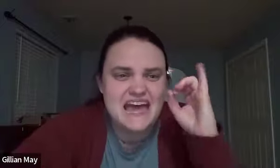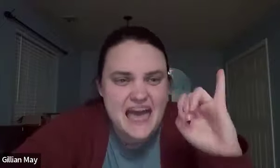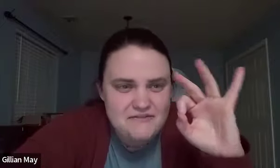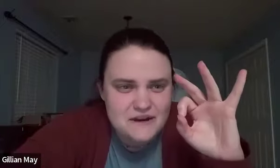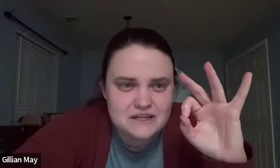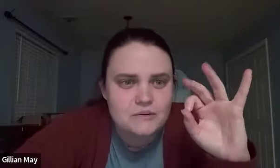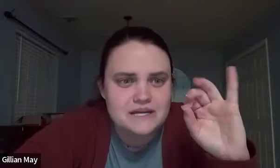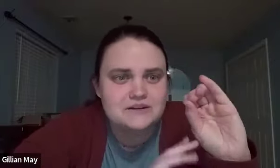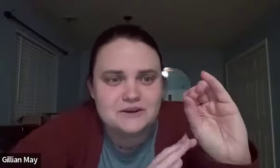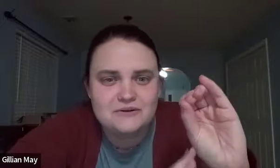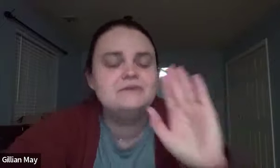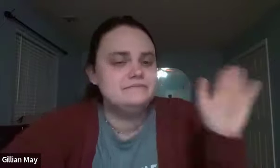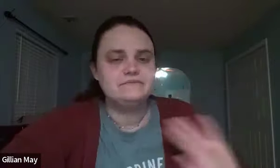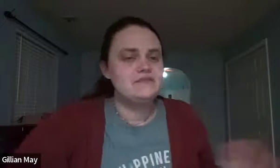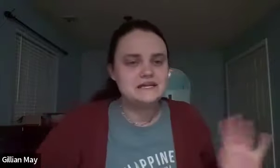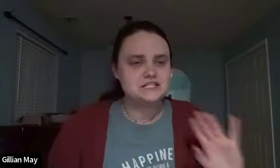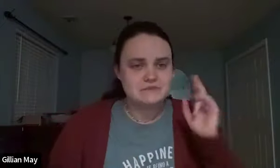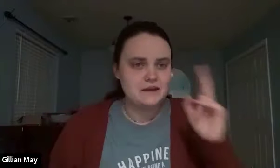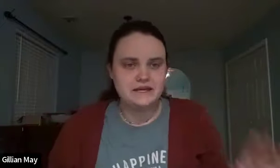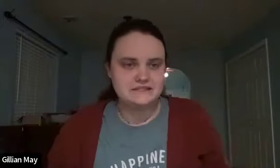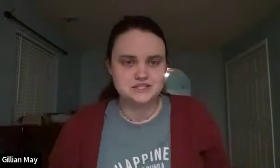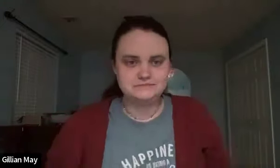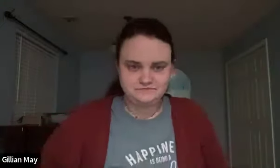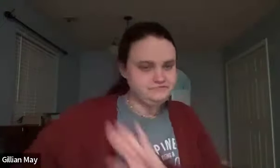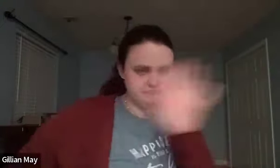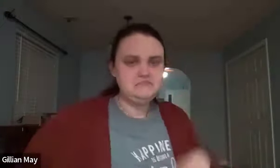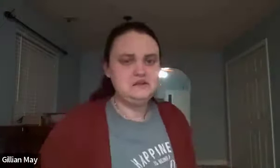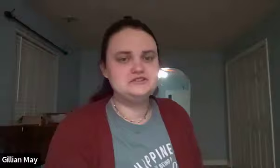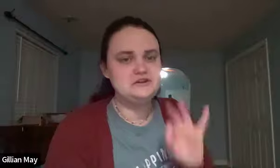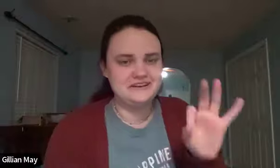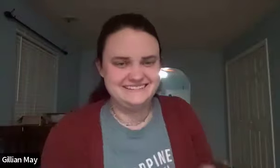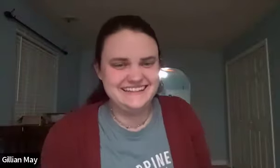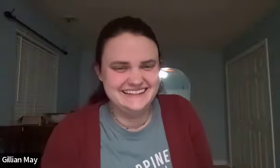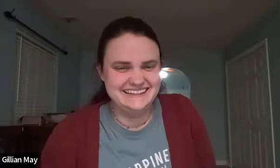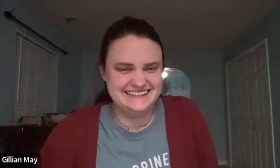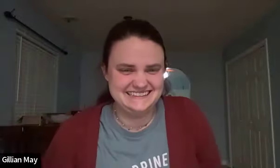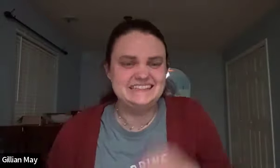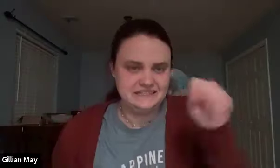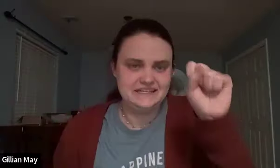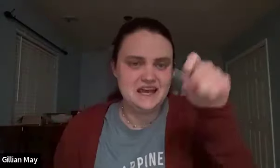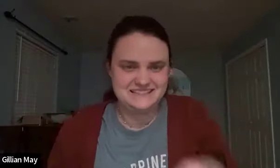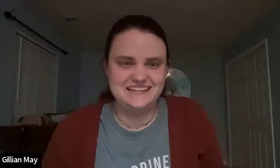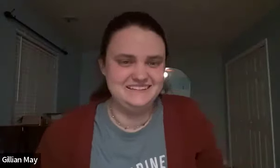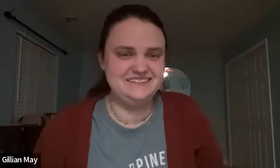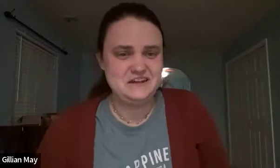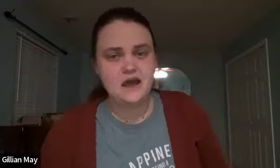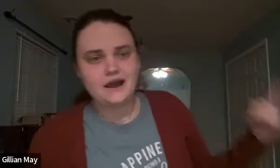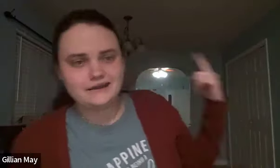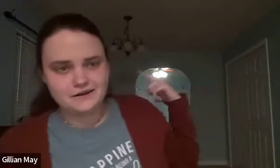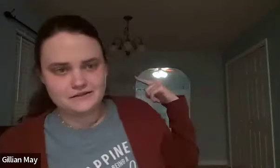F and I was like, oh wait, no. That's just me not paying attention. You're totally good. Yes. I get it all the time